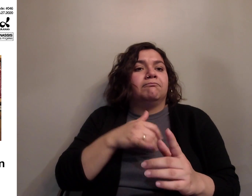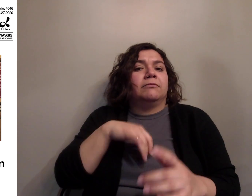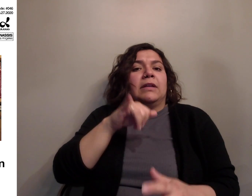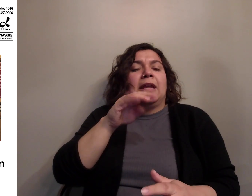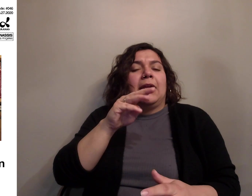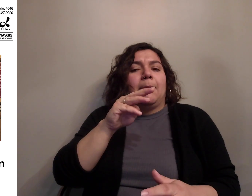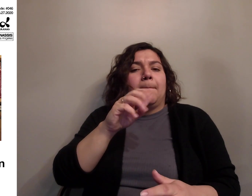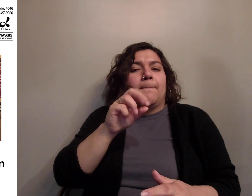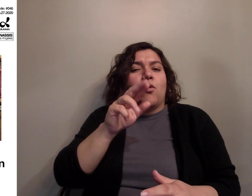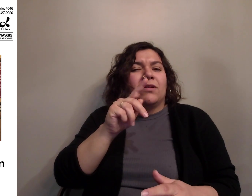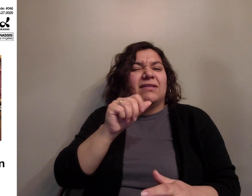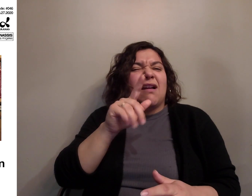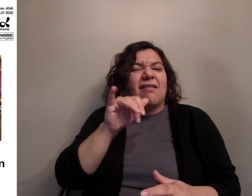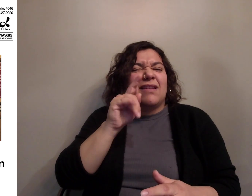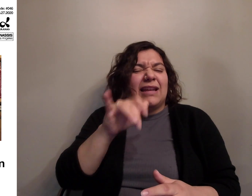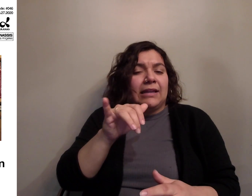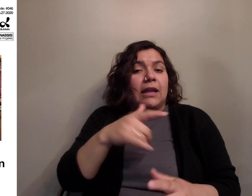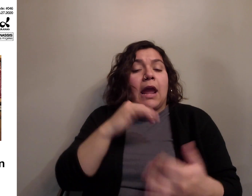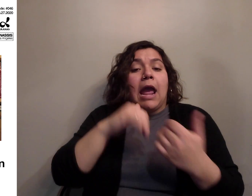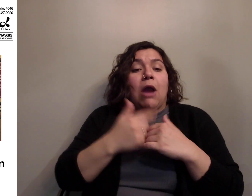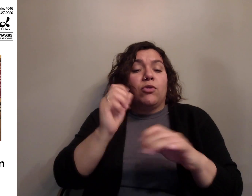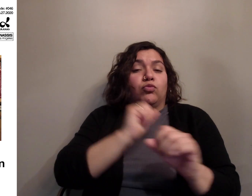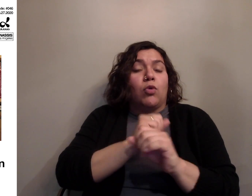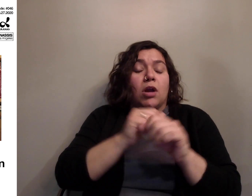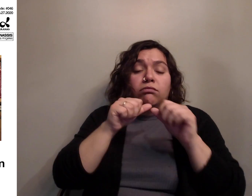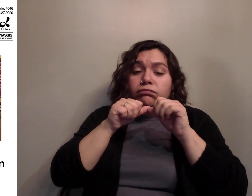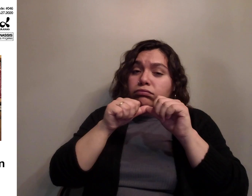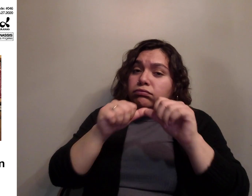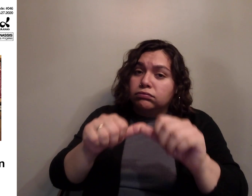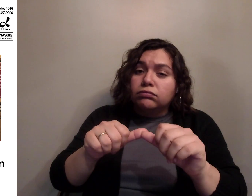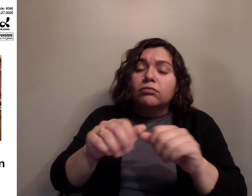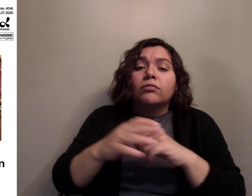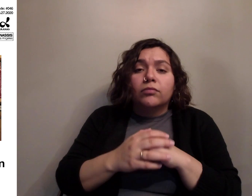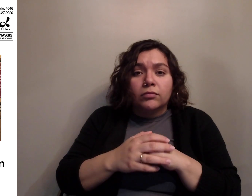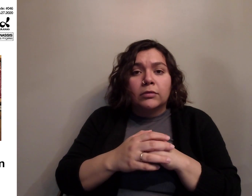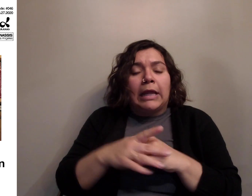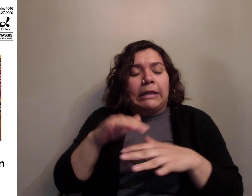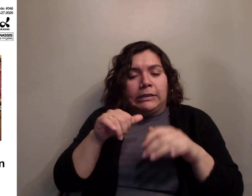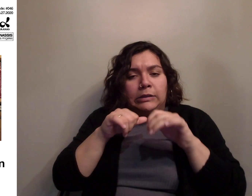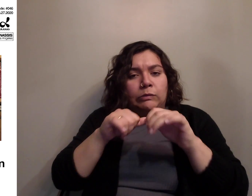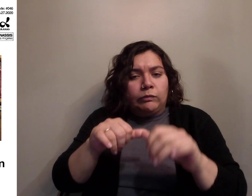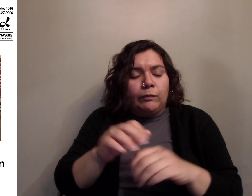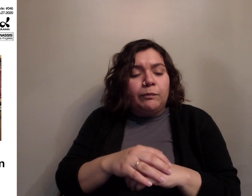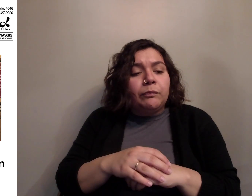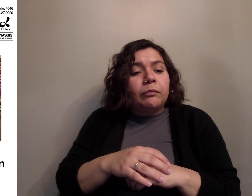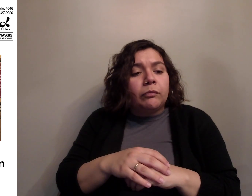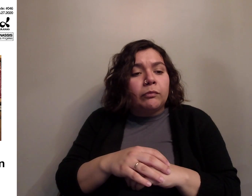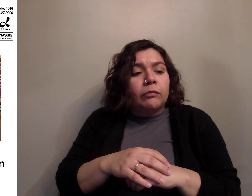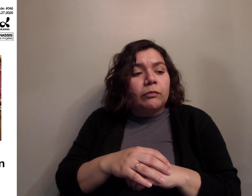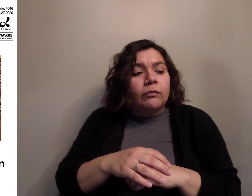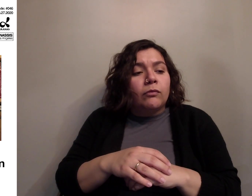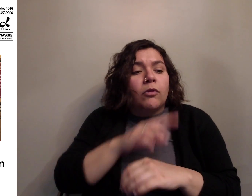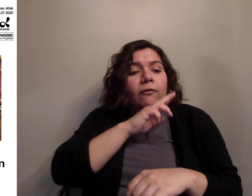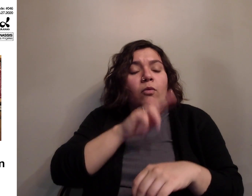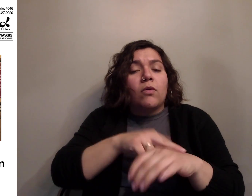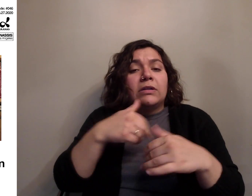of his immortality, how his work would persist and sort of echo